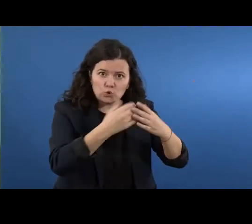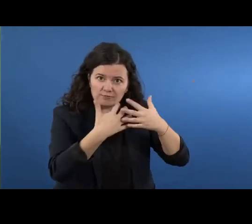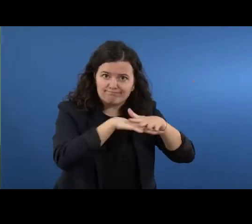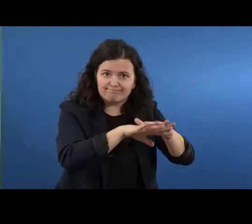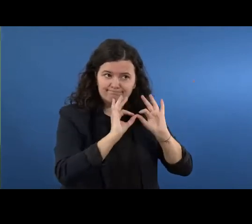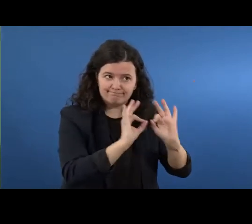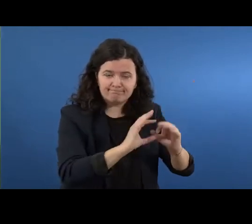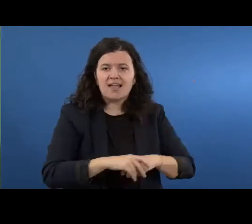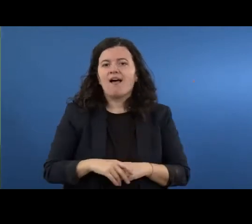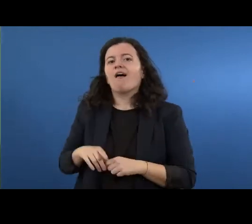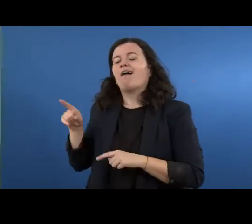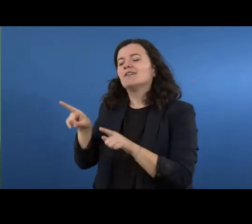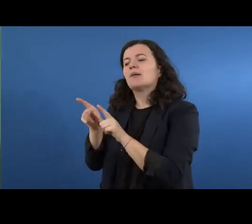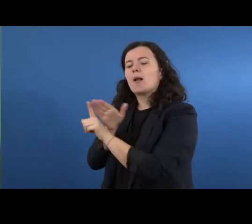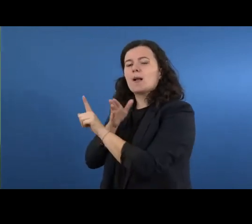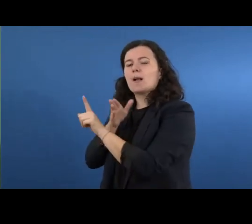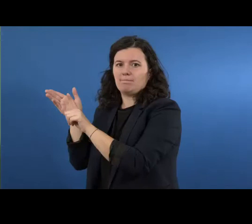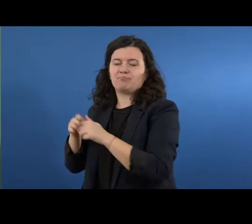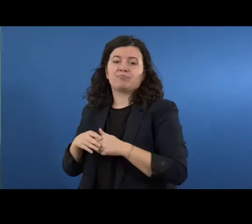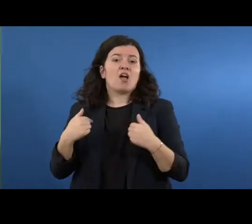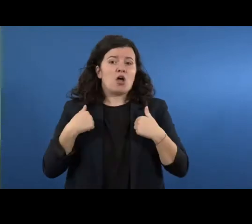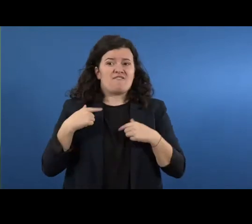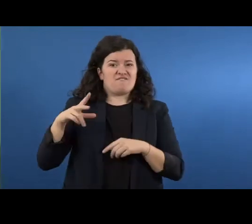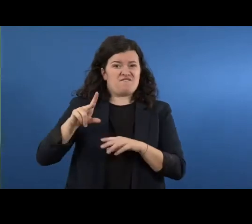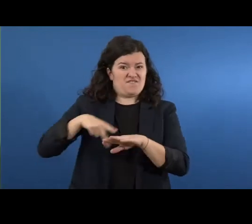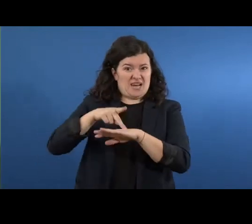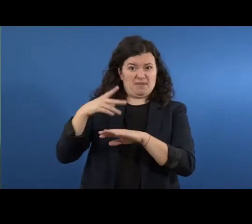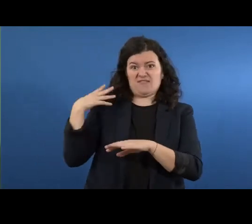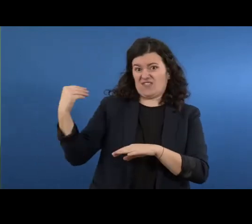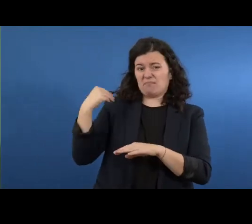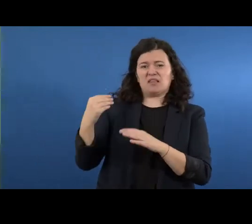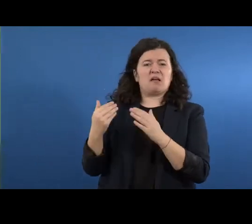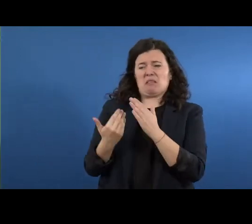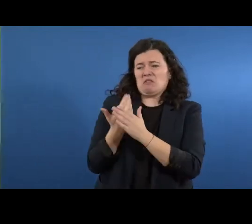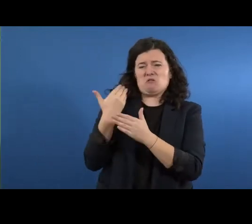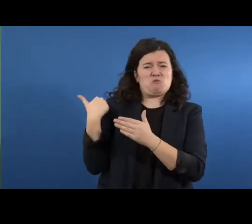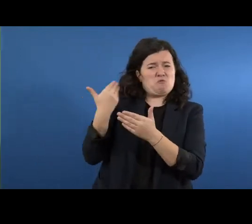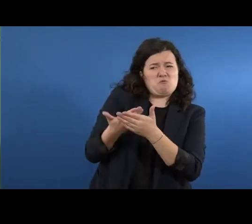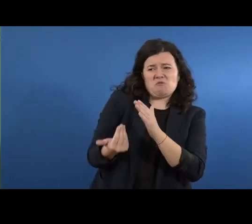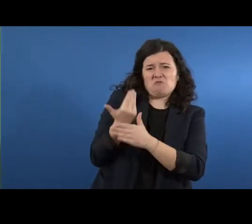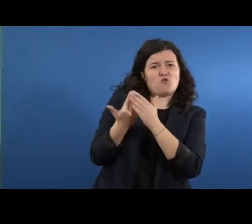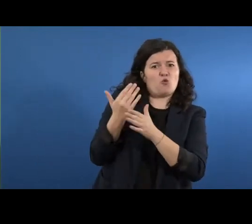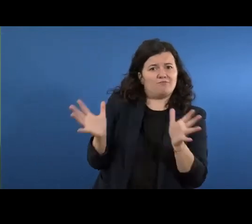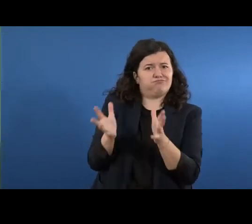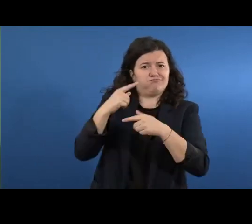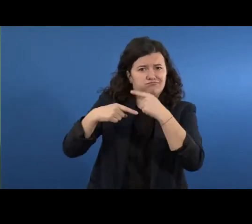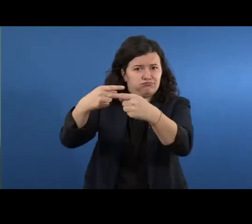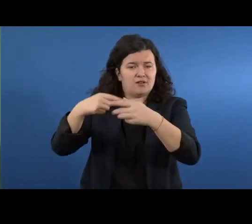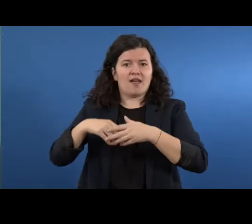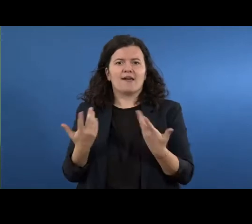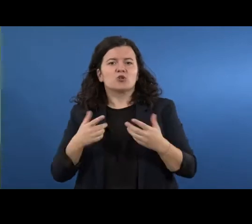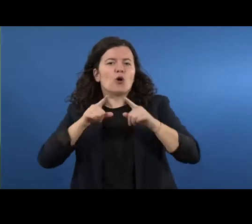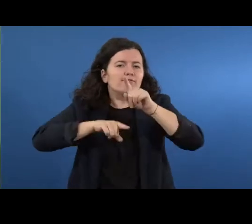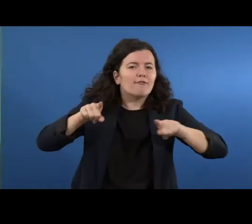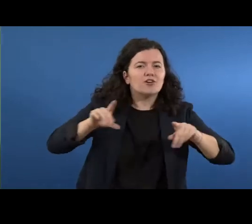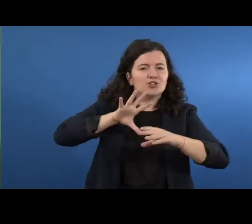Philippines, it's fairly a young advocacy. It's fairly an emerging industry and also emerging work in the field of diversity, equity, and